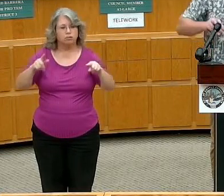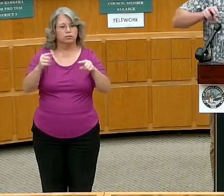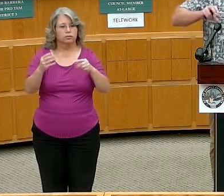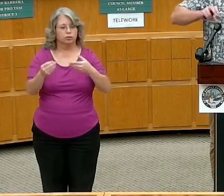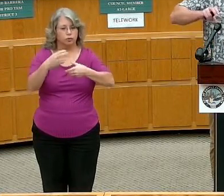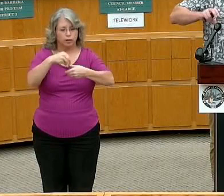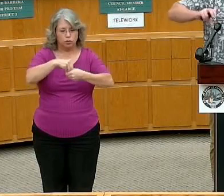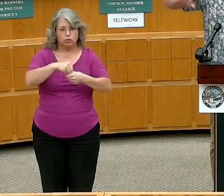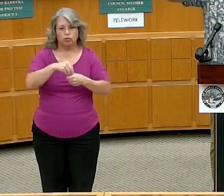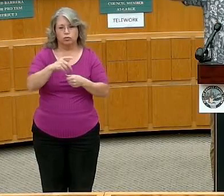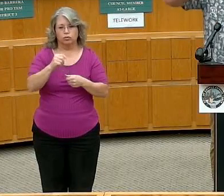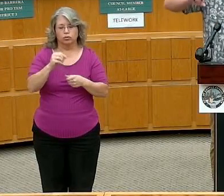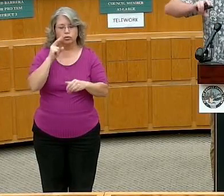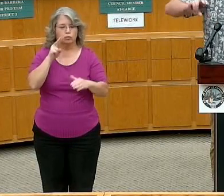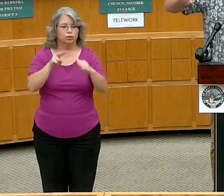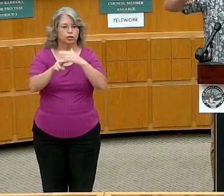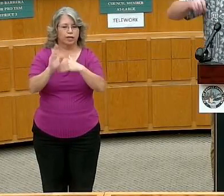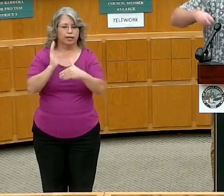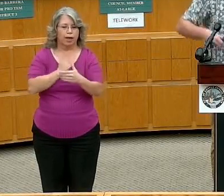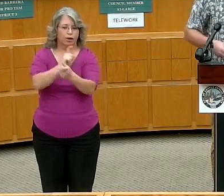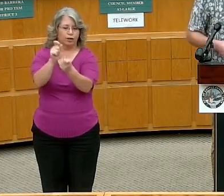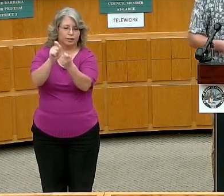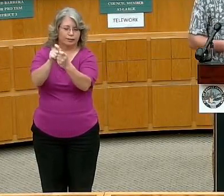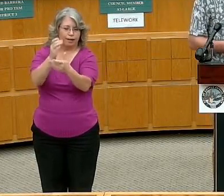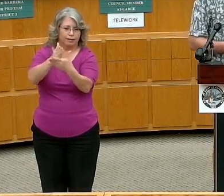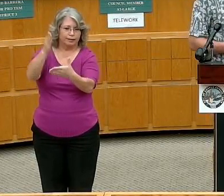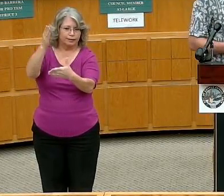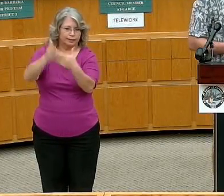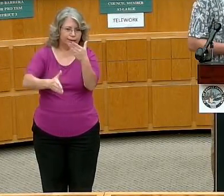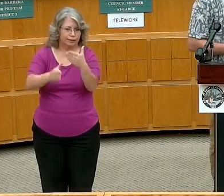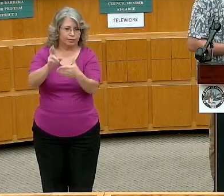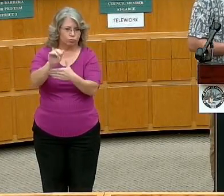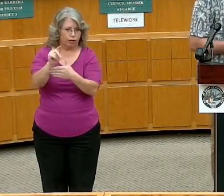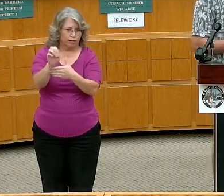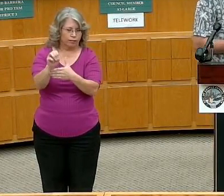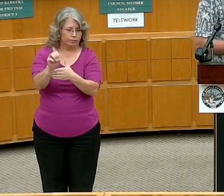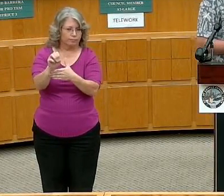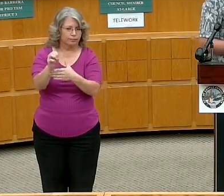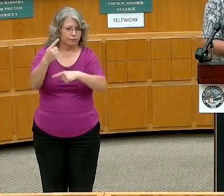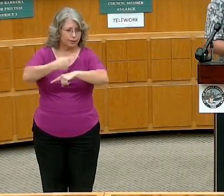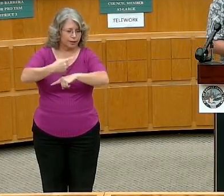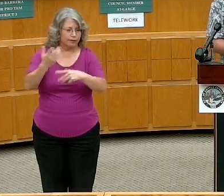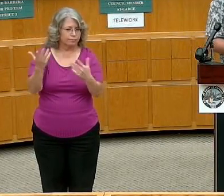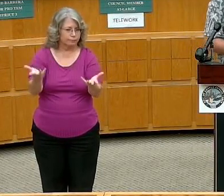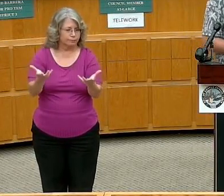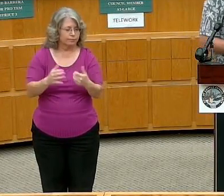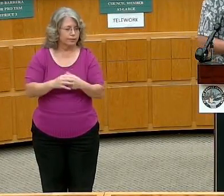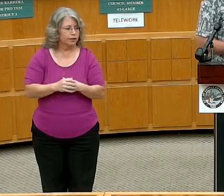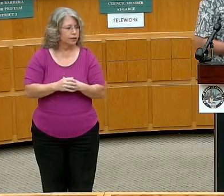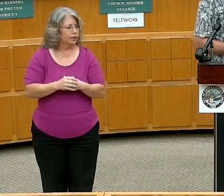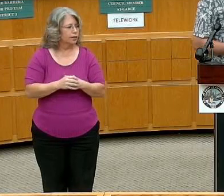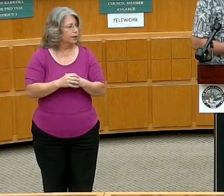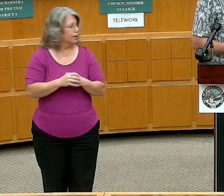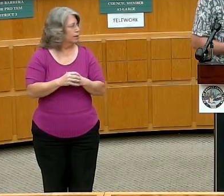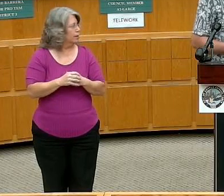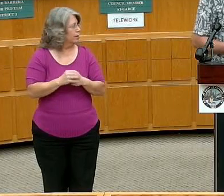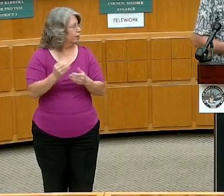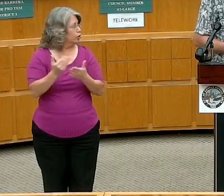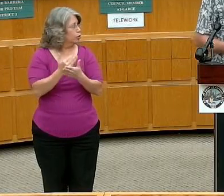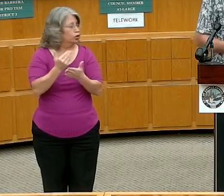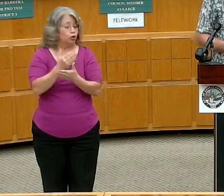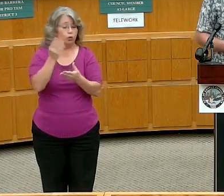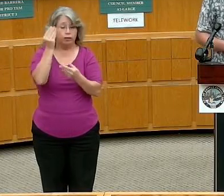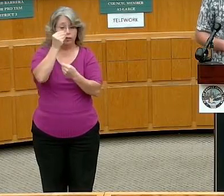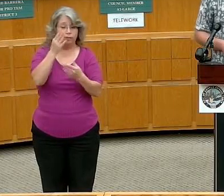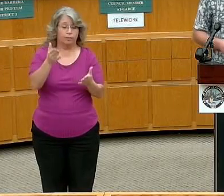end in some of the scenarios are starting to peak up, even the green ones with current levels of social distancing. And new information is